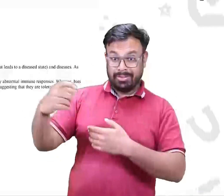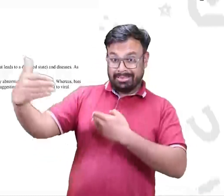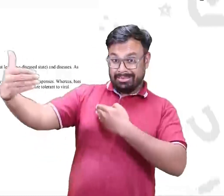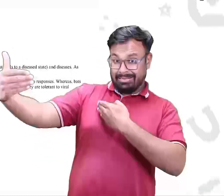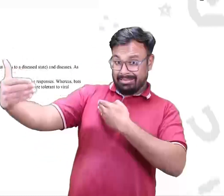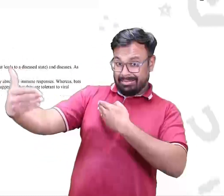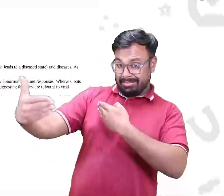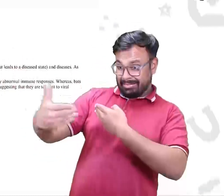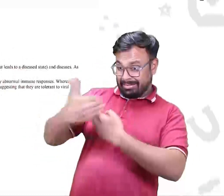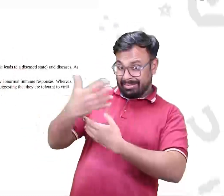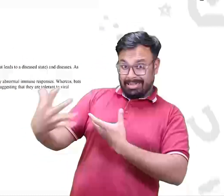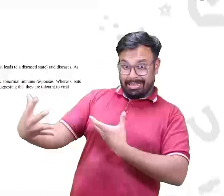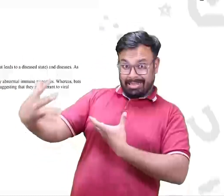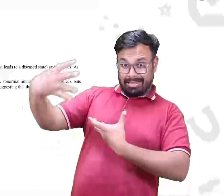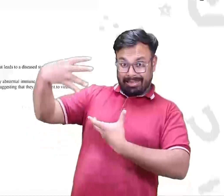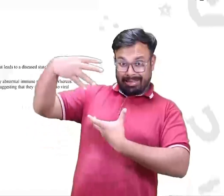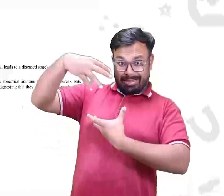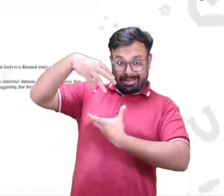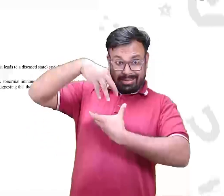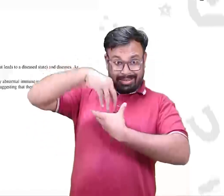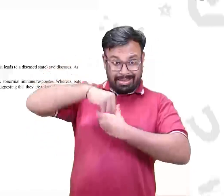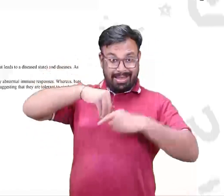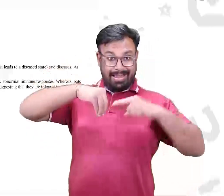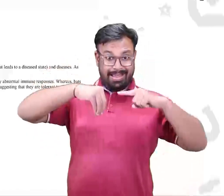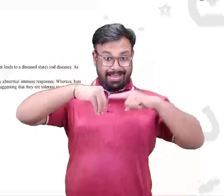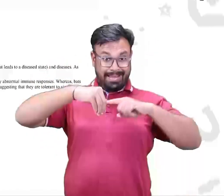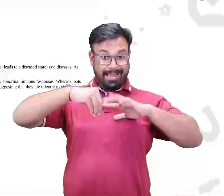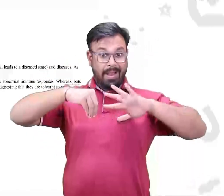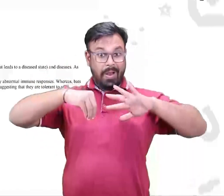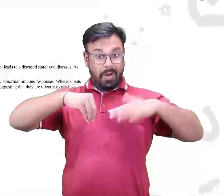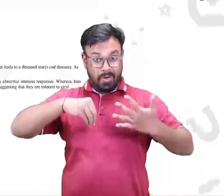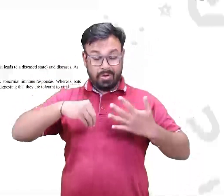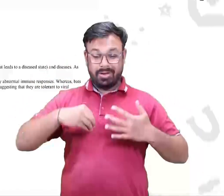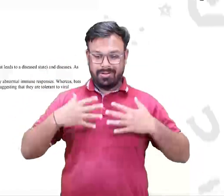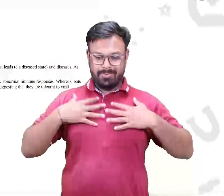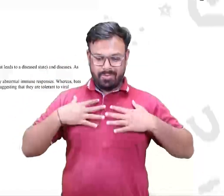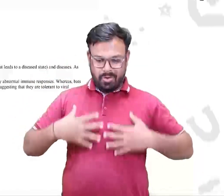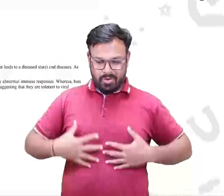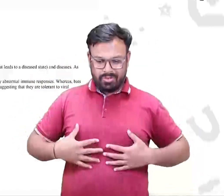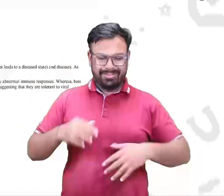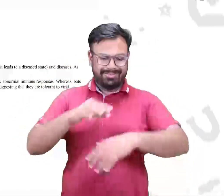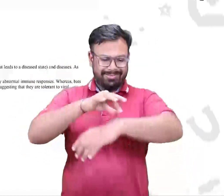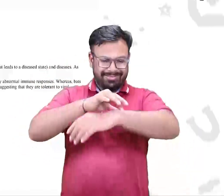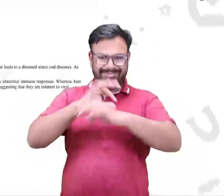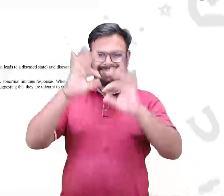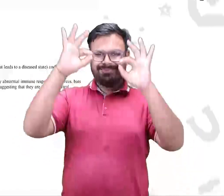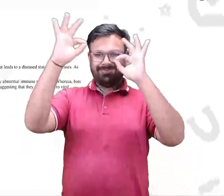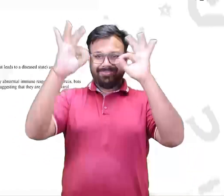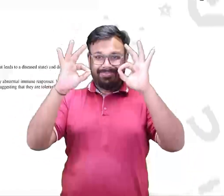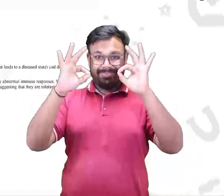Appropriate level of defense is required to cope up with pathogenesis.